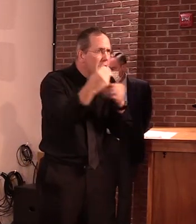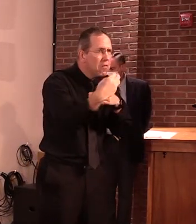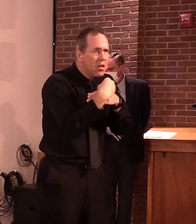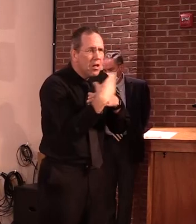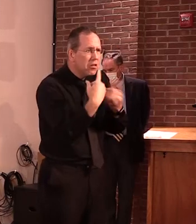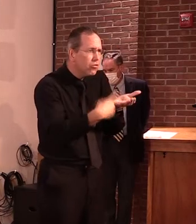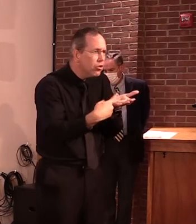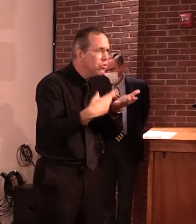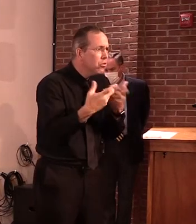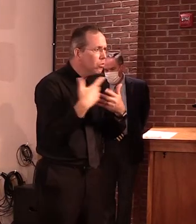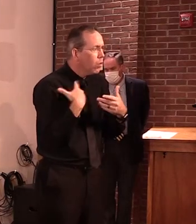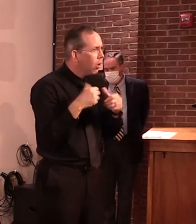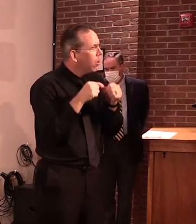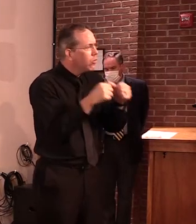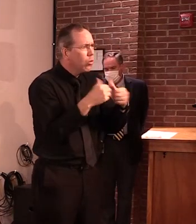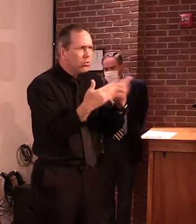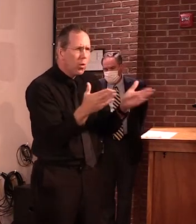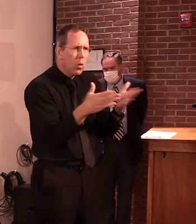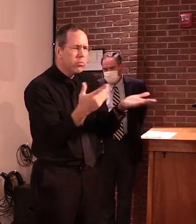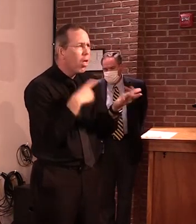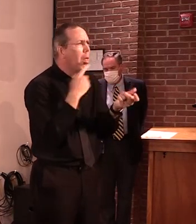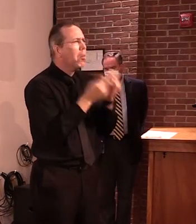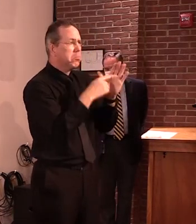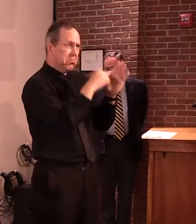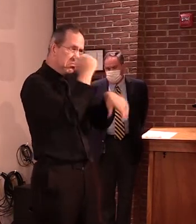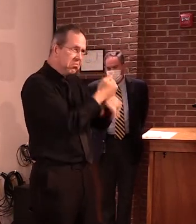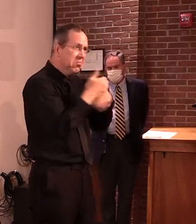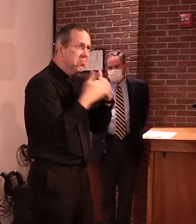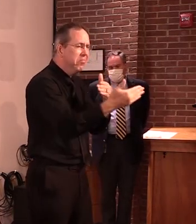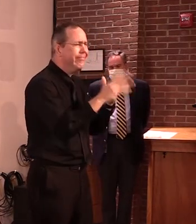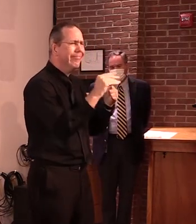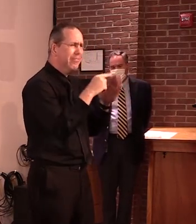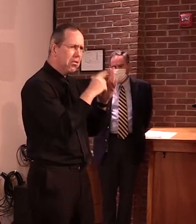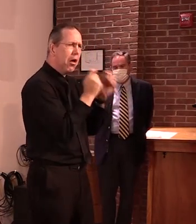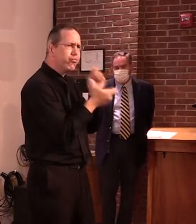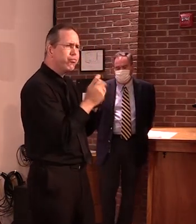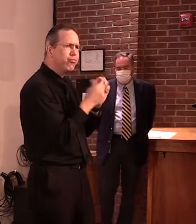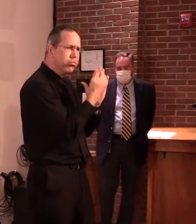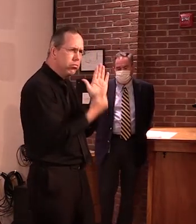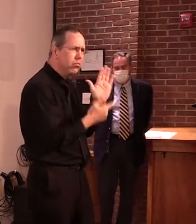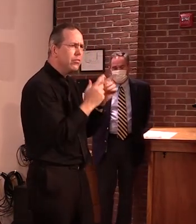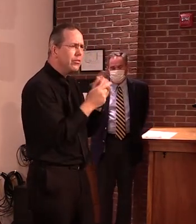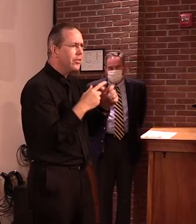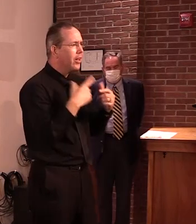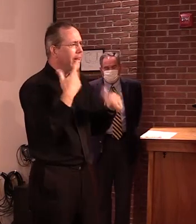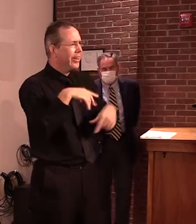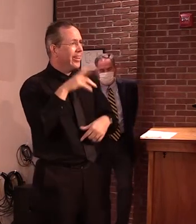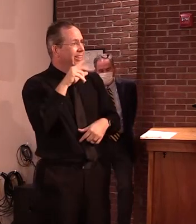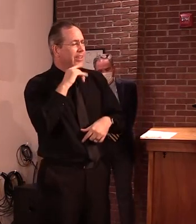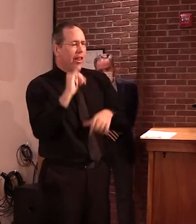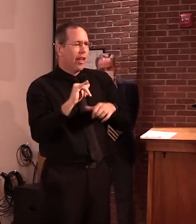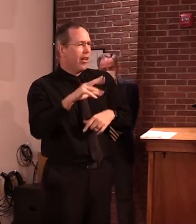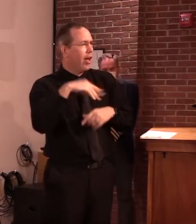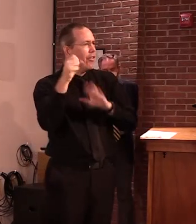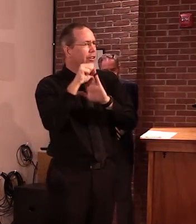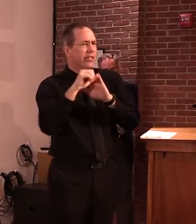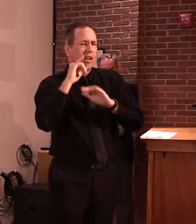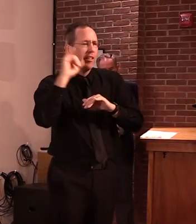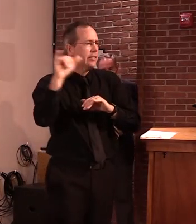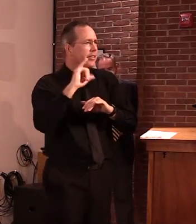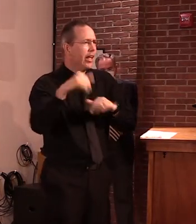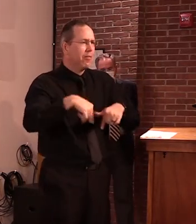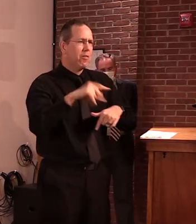so. And our structure in Vermont is different than some states. There is this